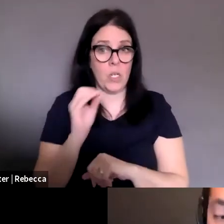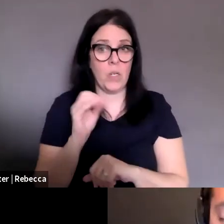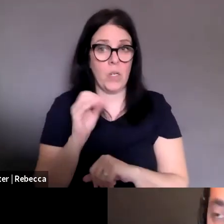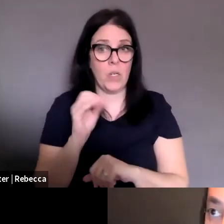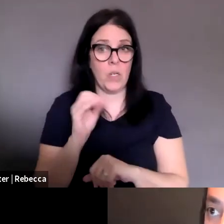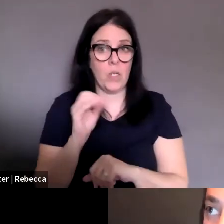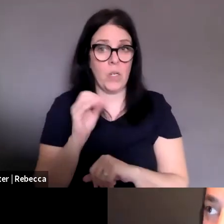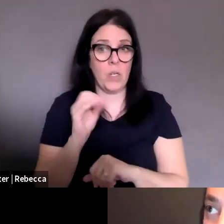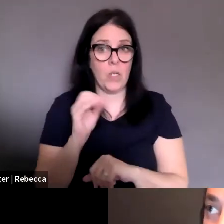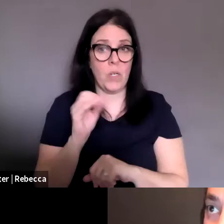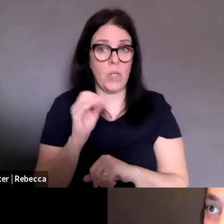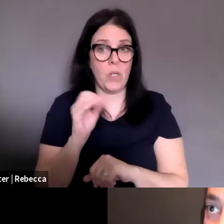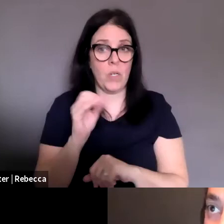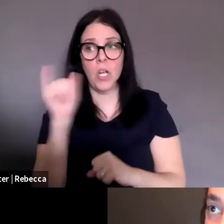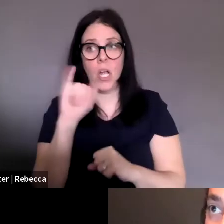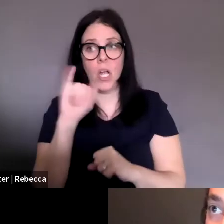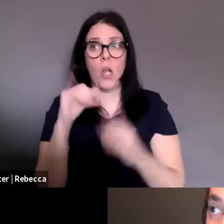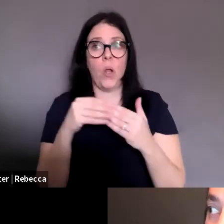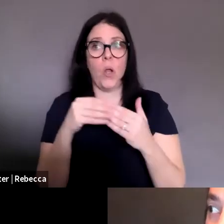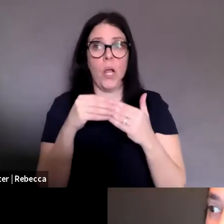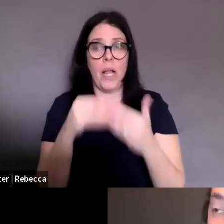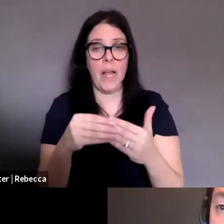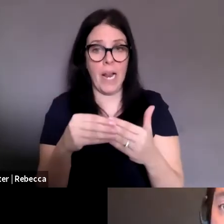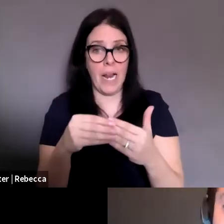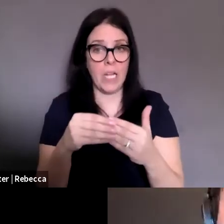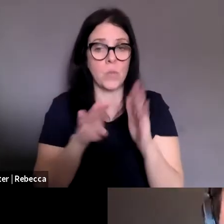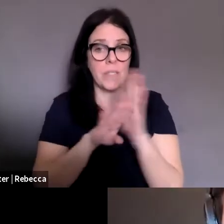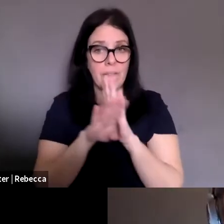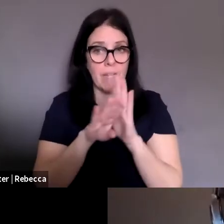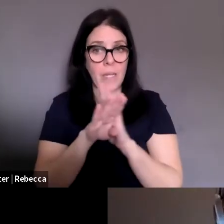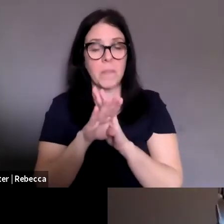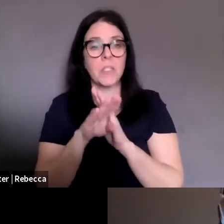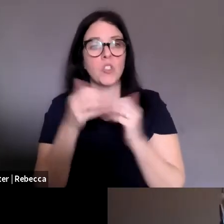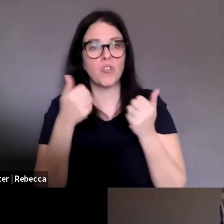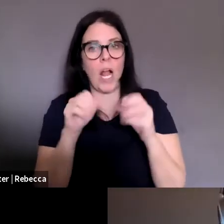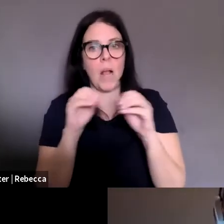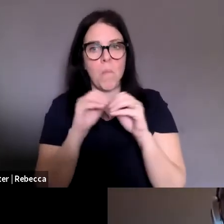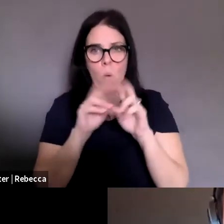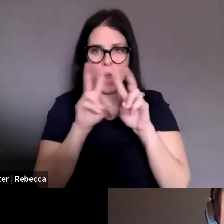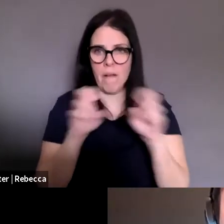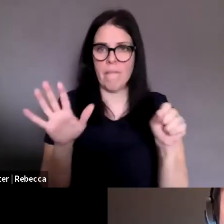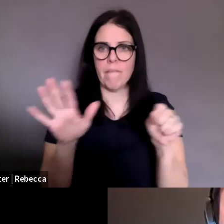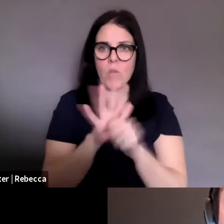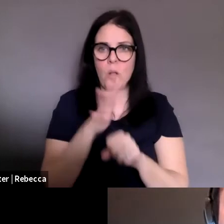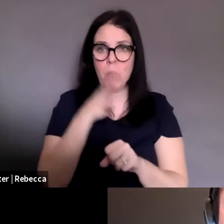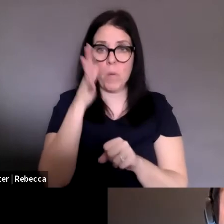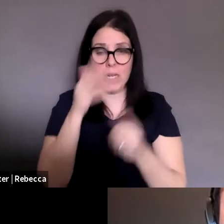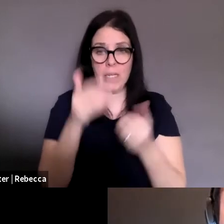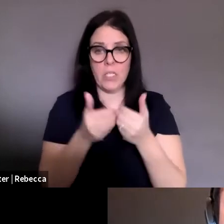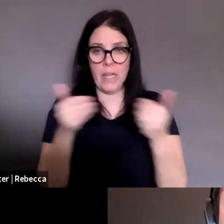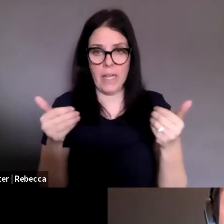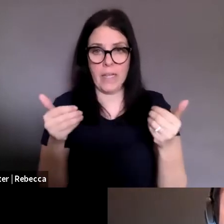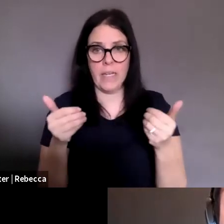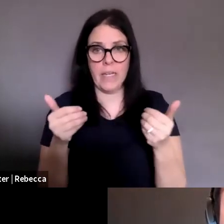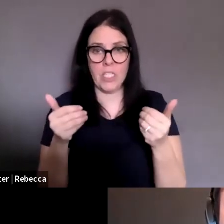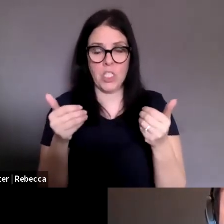also led to the development of tools to screen for parental alienation or the risk of parental alienation. And some